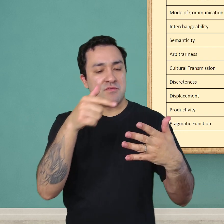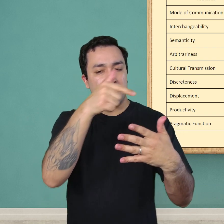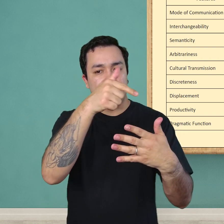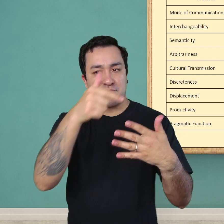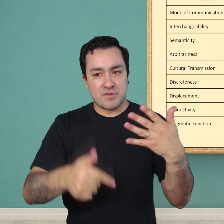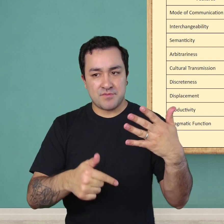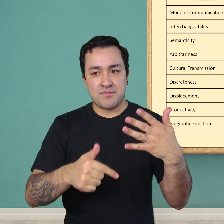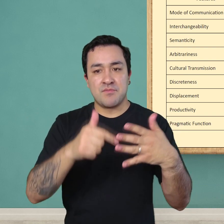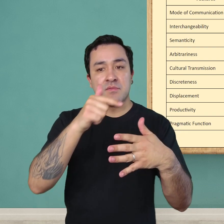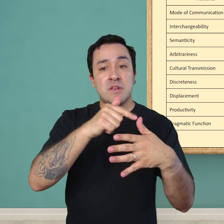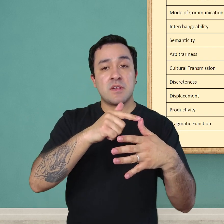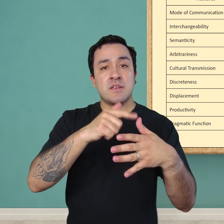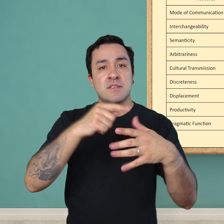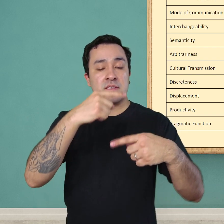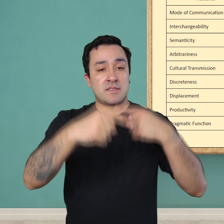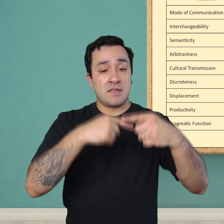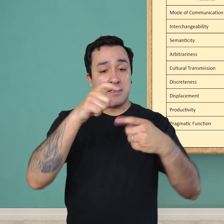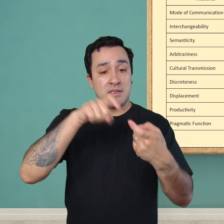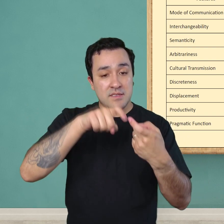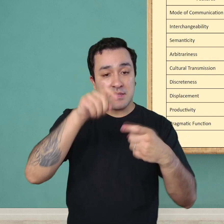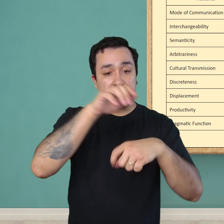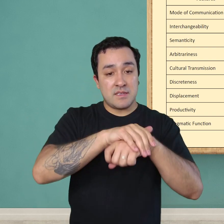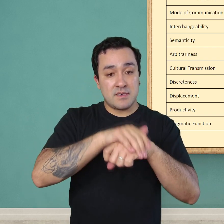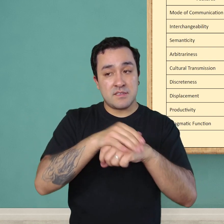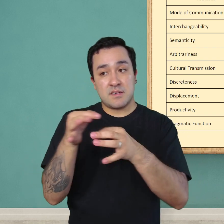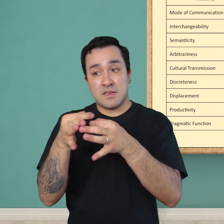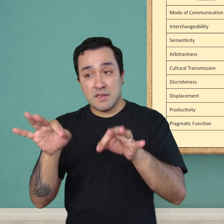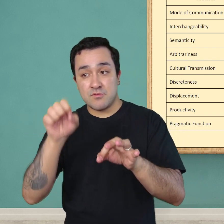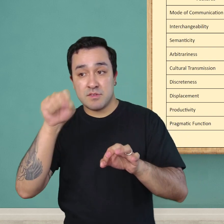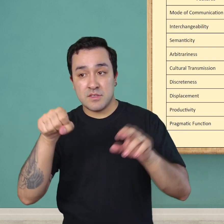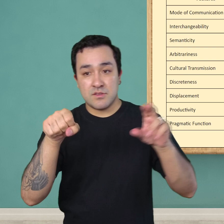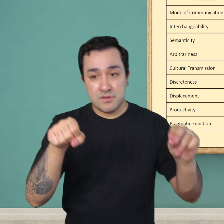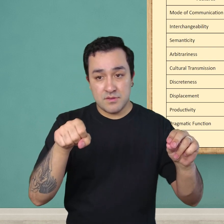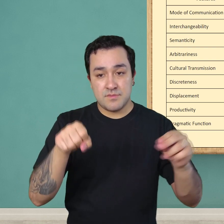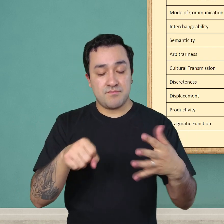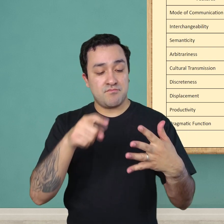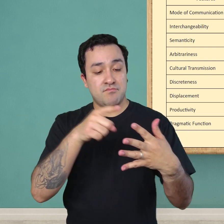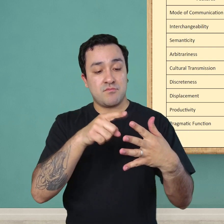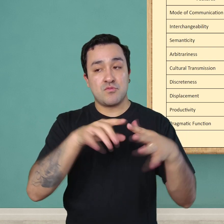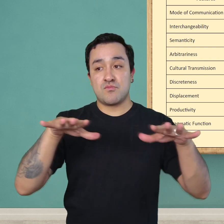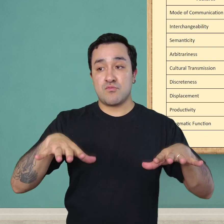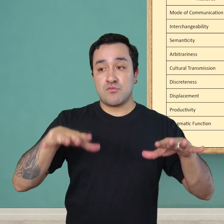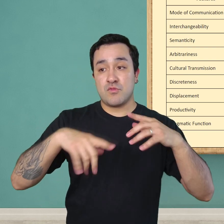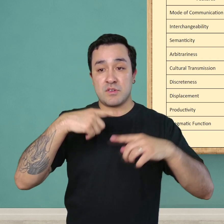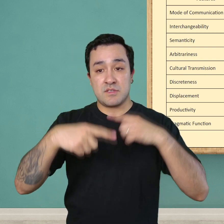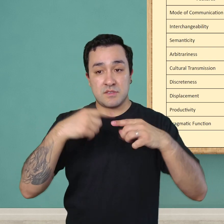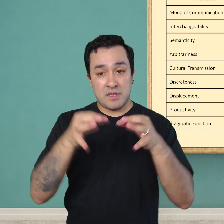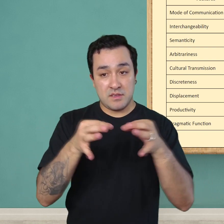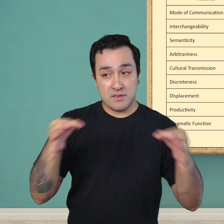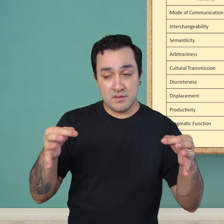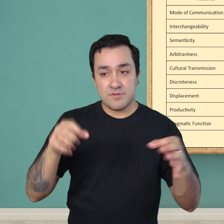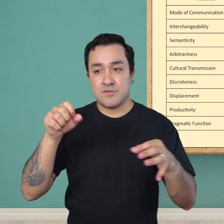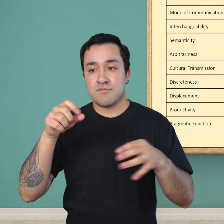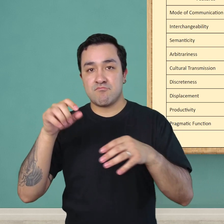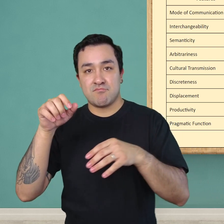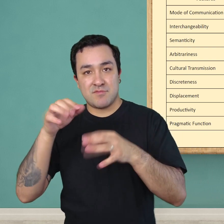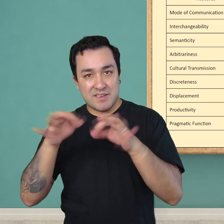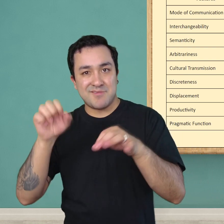this example as guidance. So, you are going to analyze 5 methods: signing exact English, British Sign